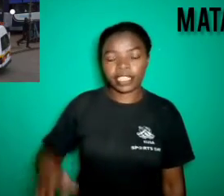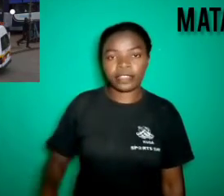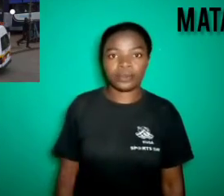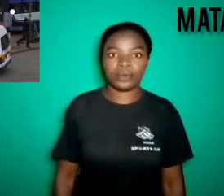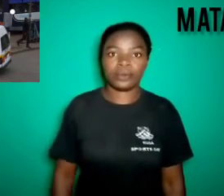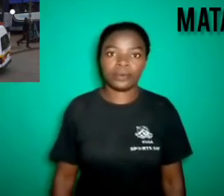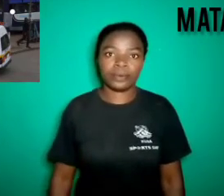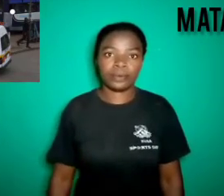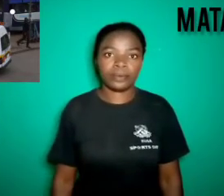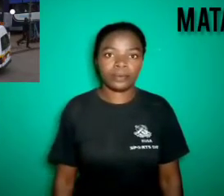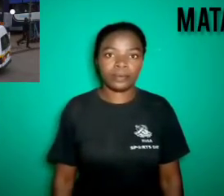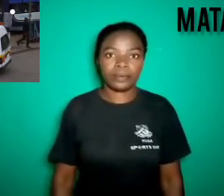Matatu.